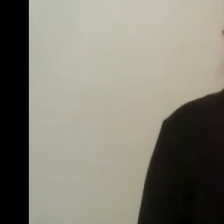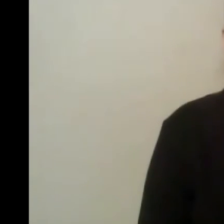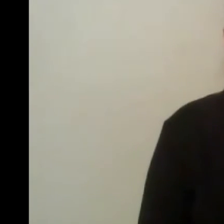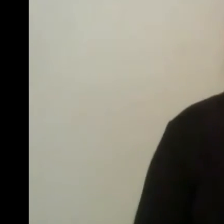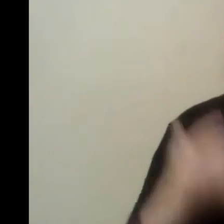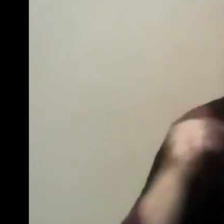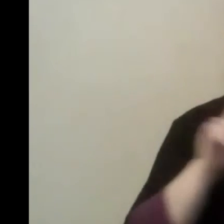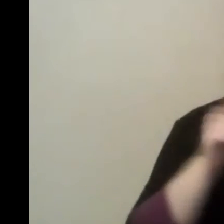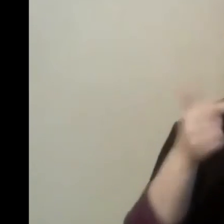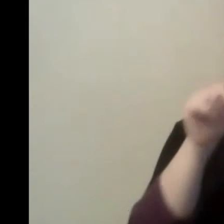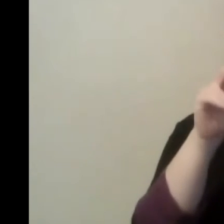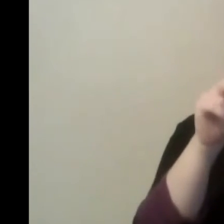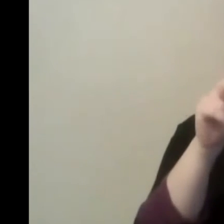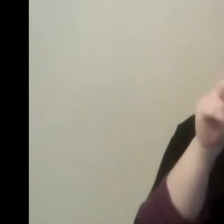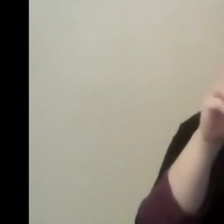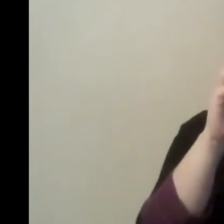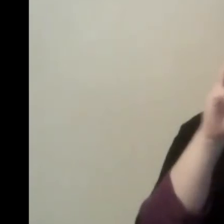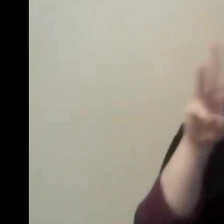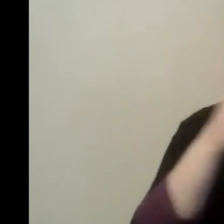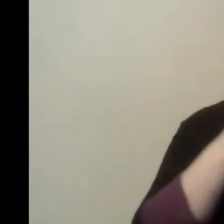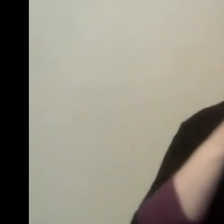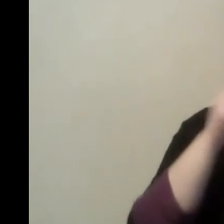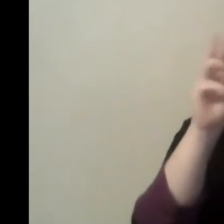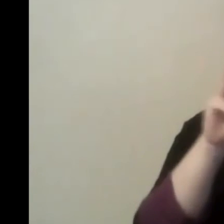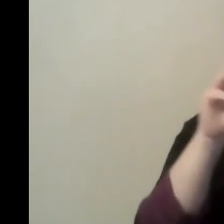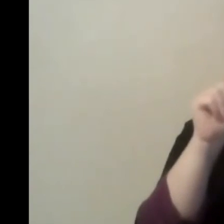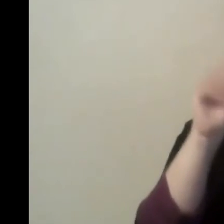Next is Andrew Asmus from WTOL. Andrew?